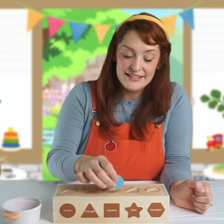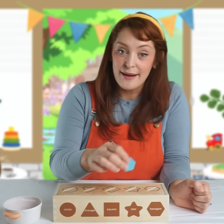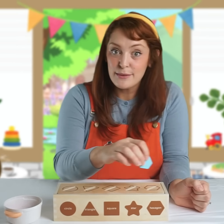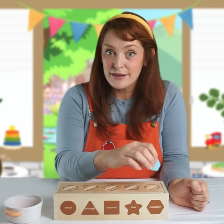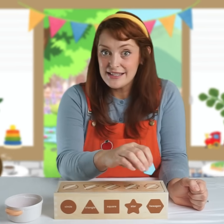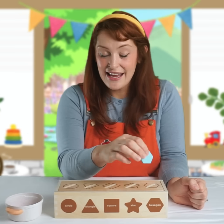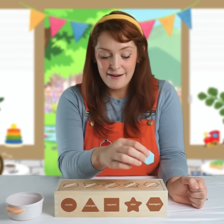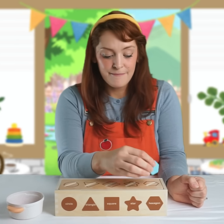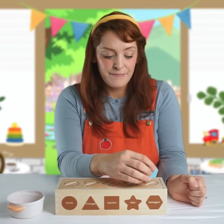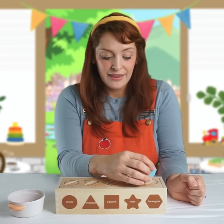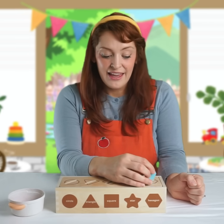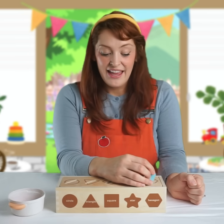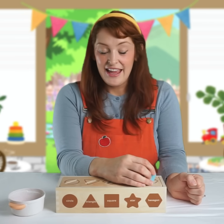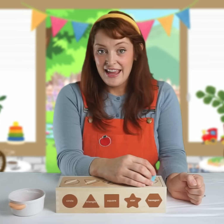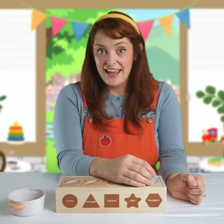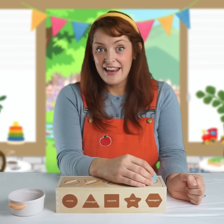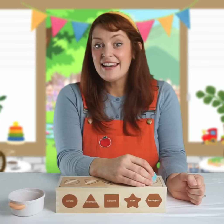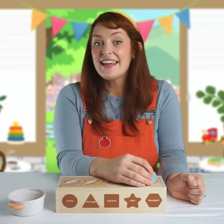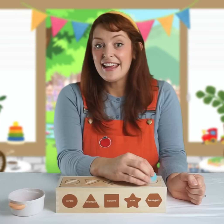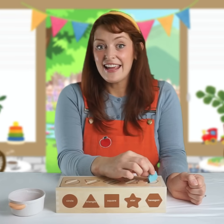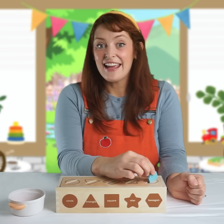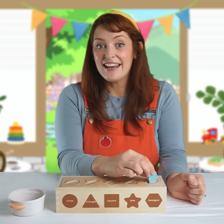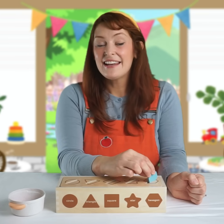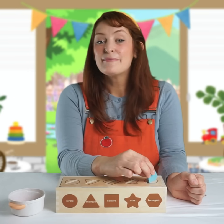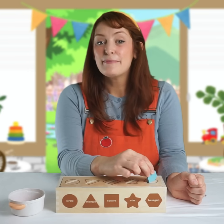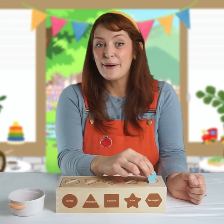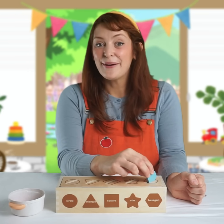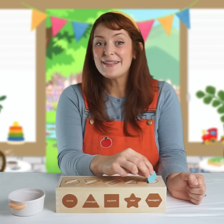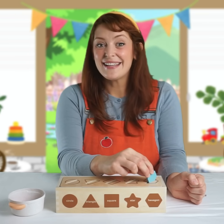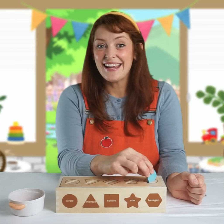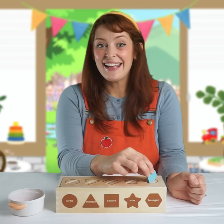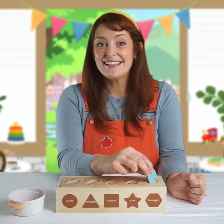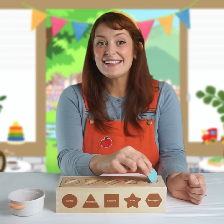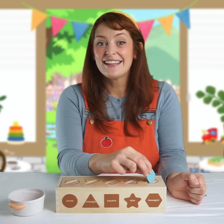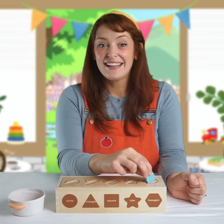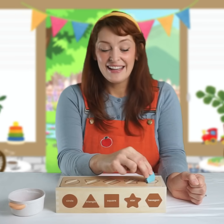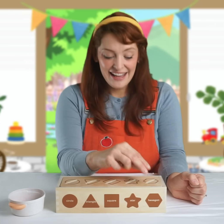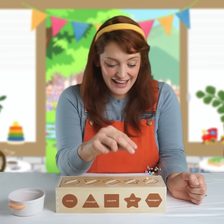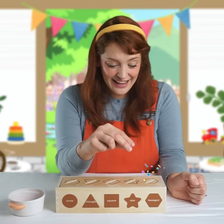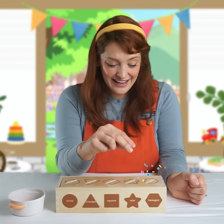done. Okay, time to put it in. In, put it